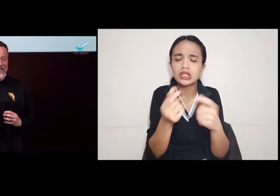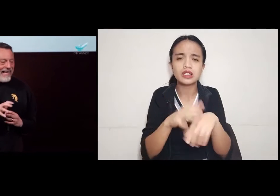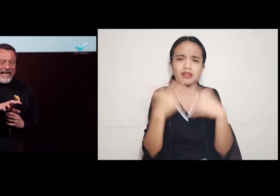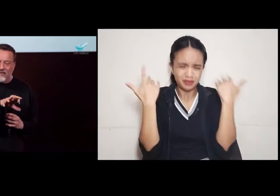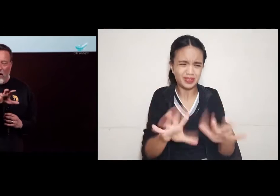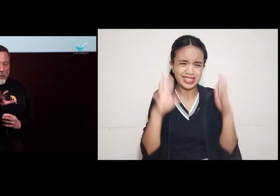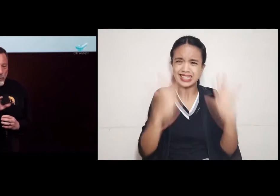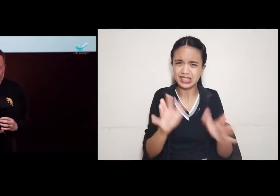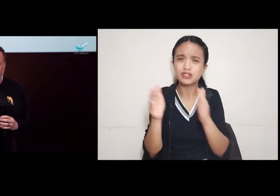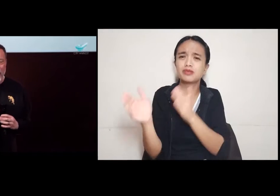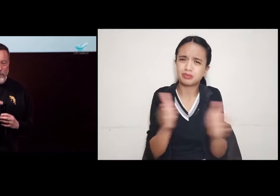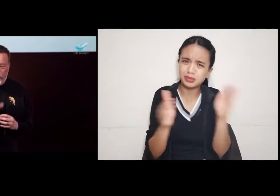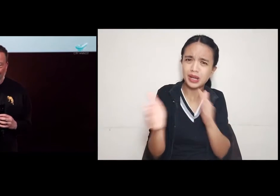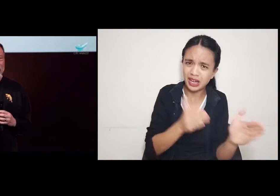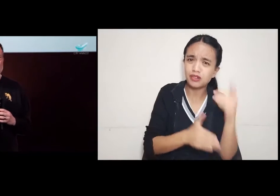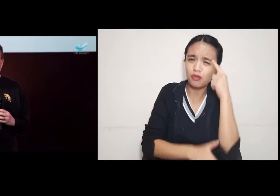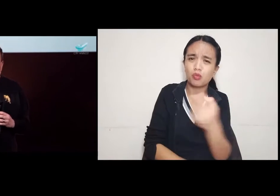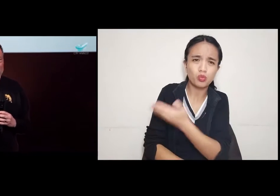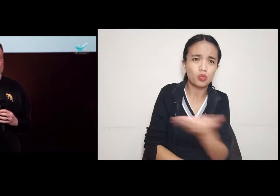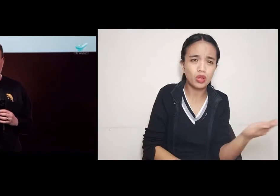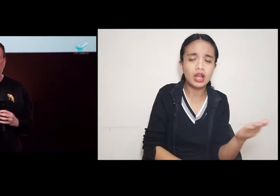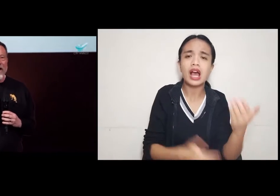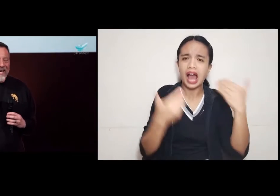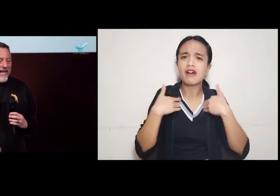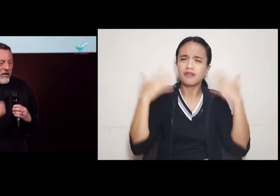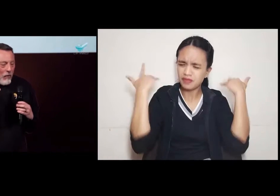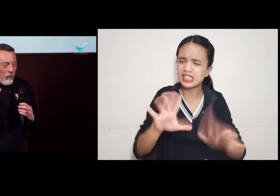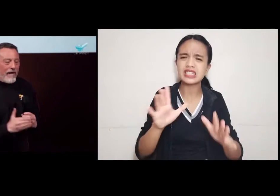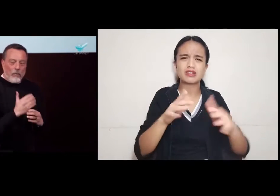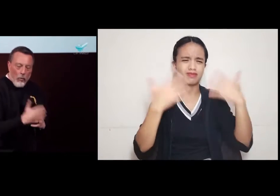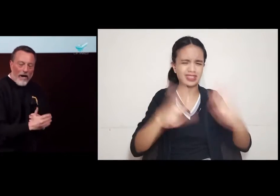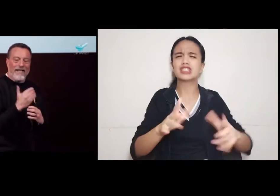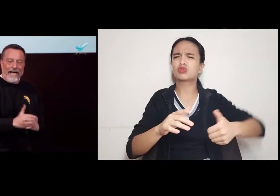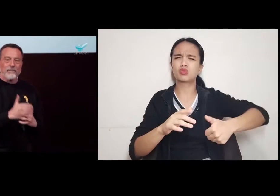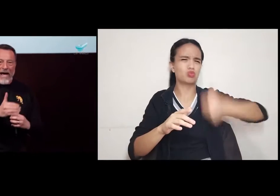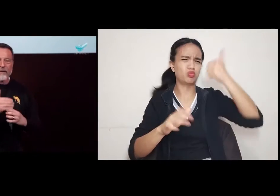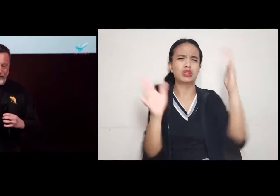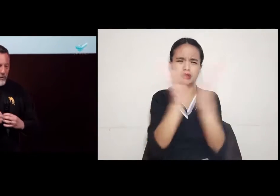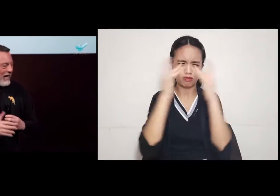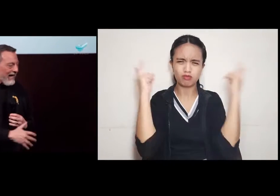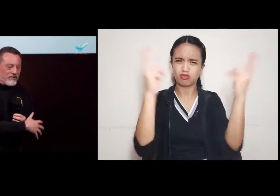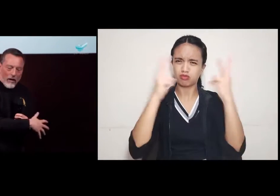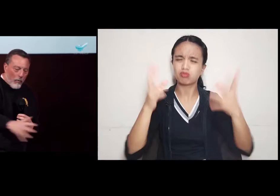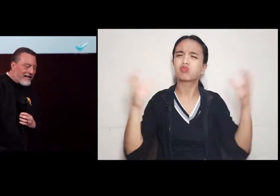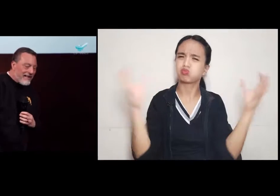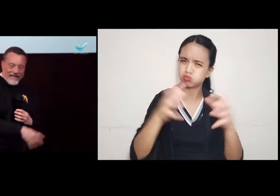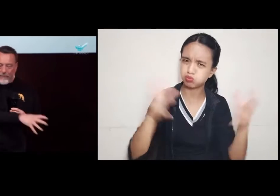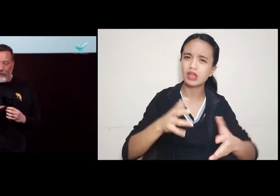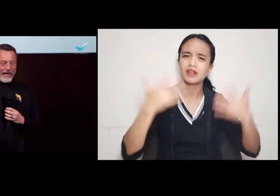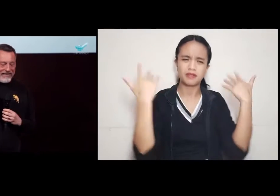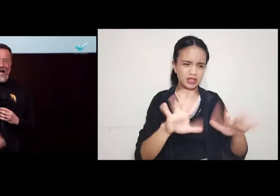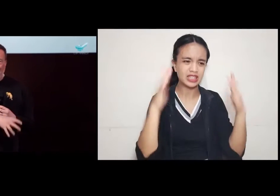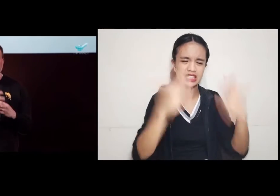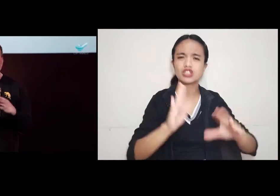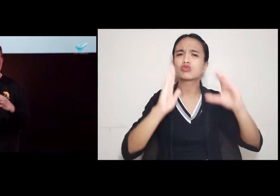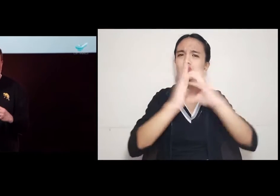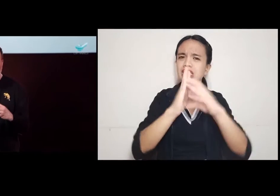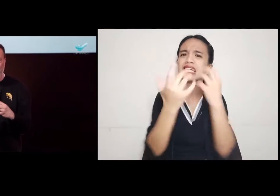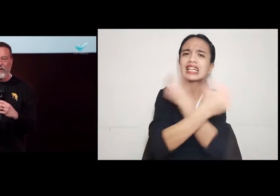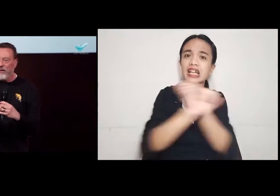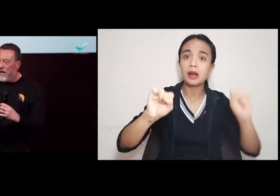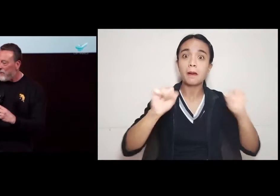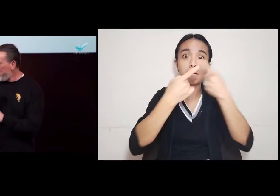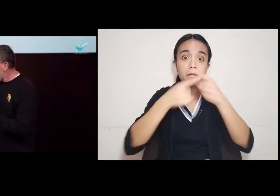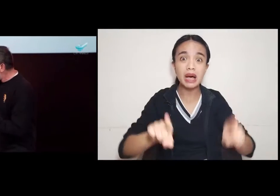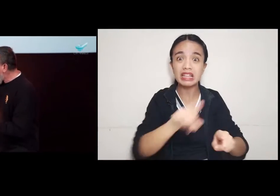now that he has already prepared the way for you? He has already won that battle for you. He has already liberated that city